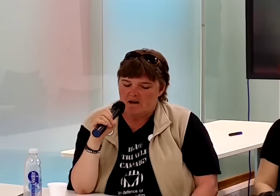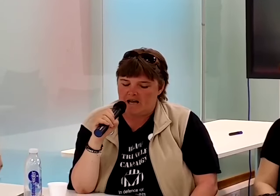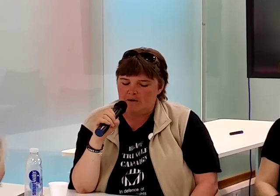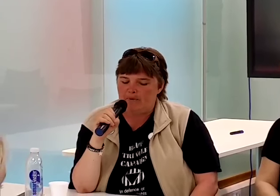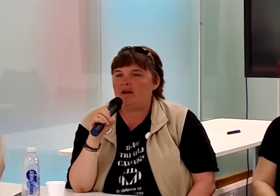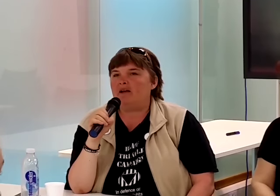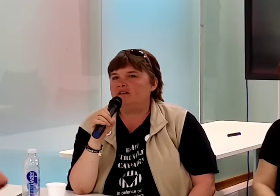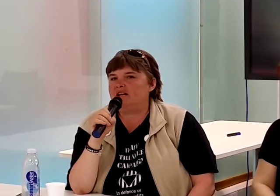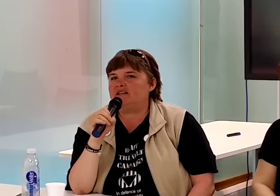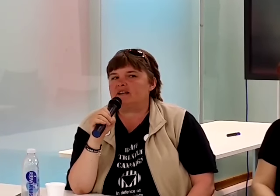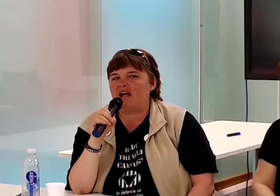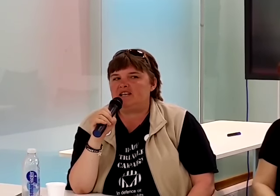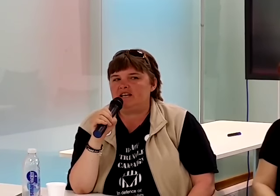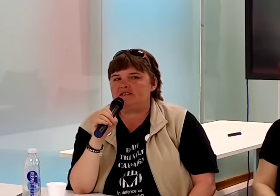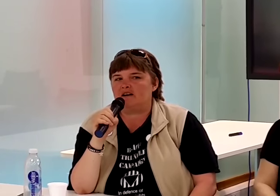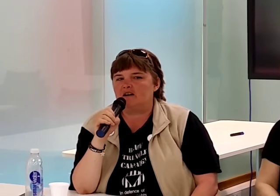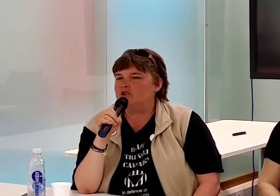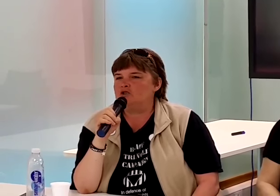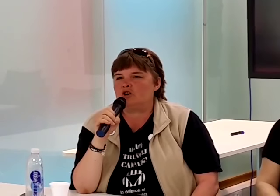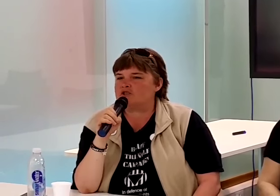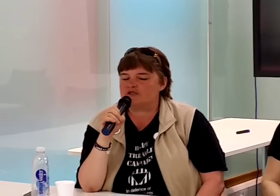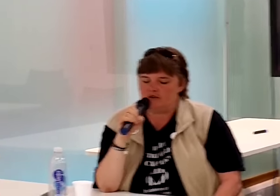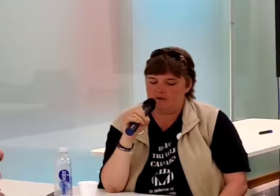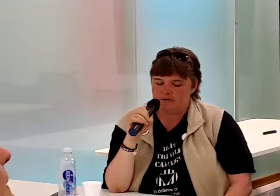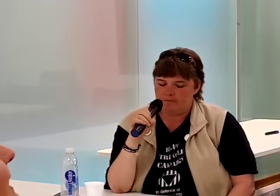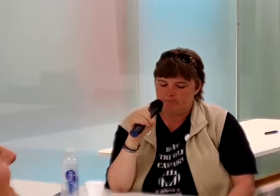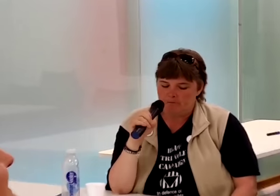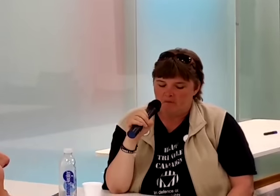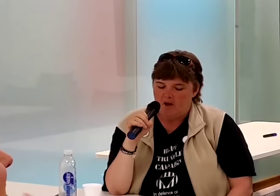him. Labour needs a leader,